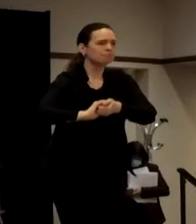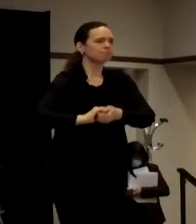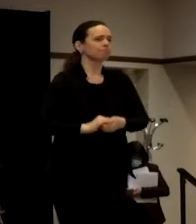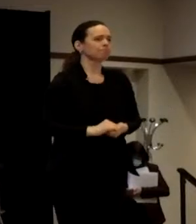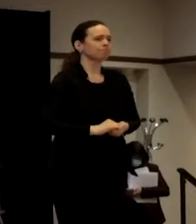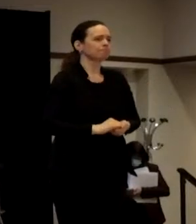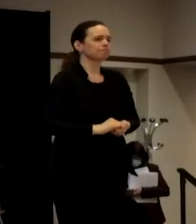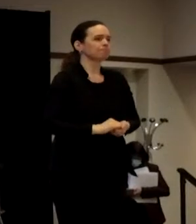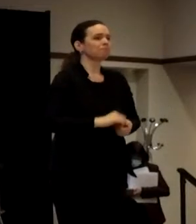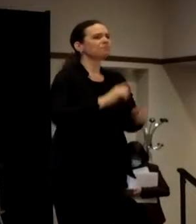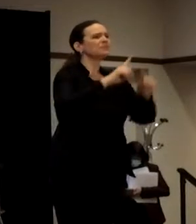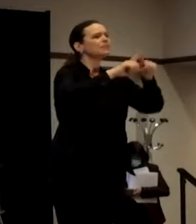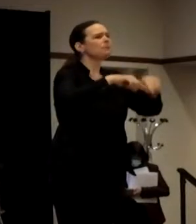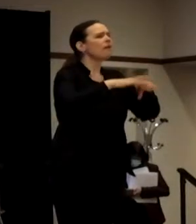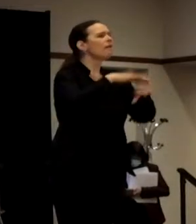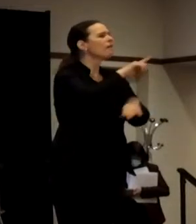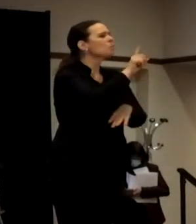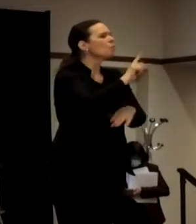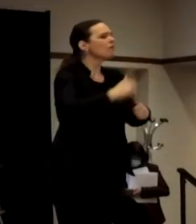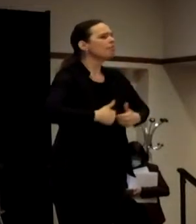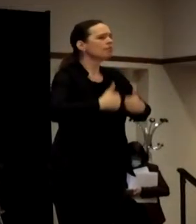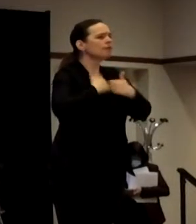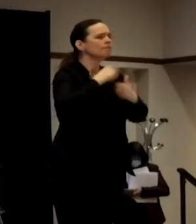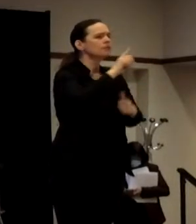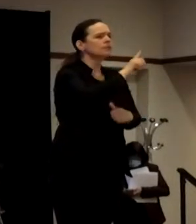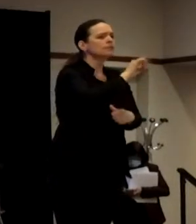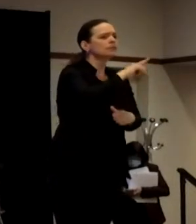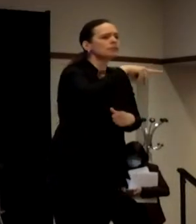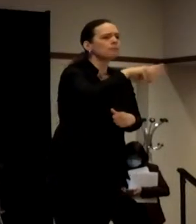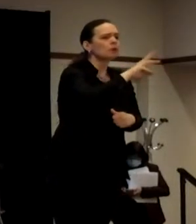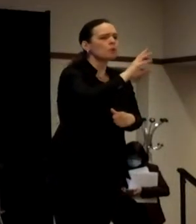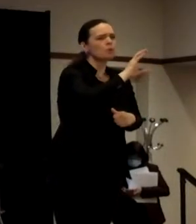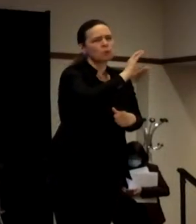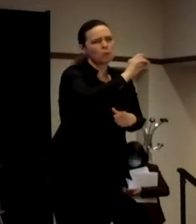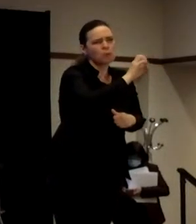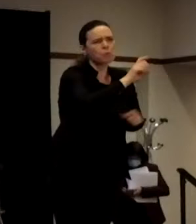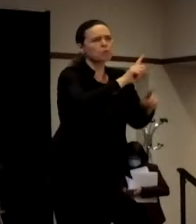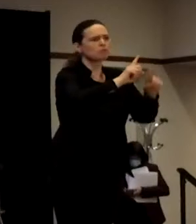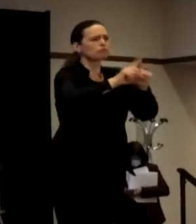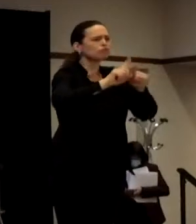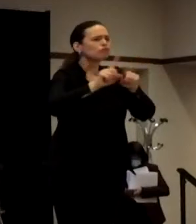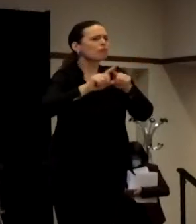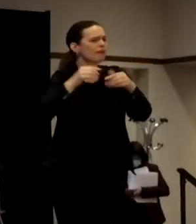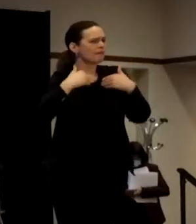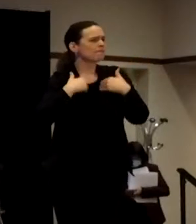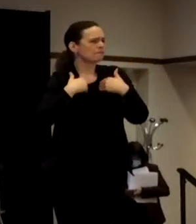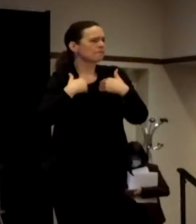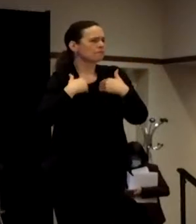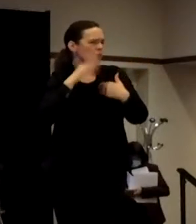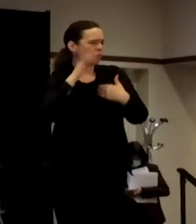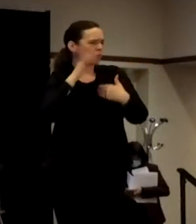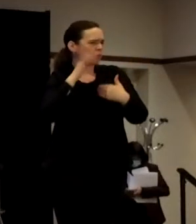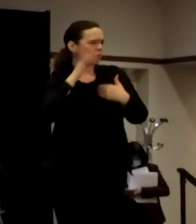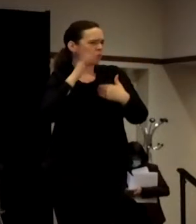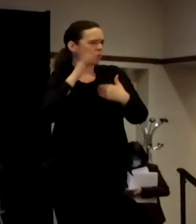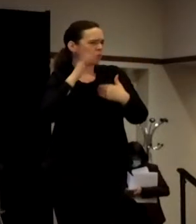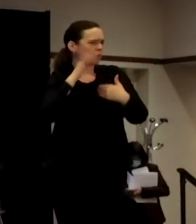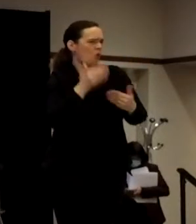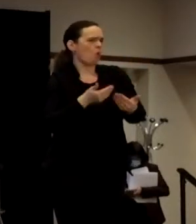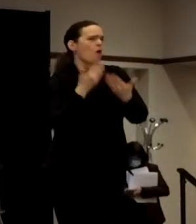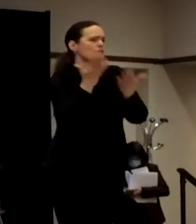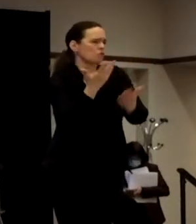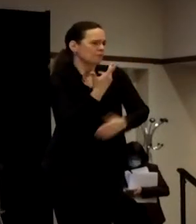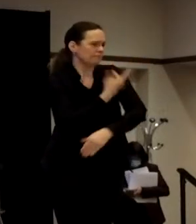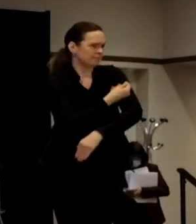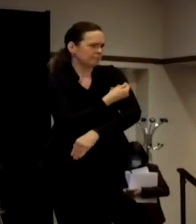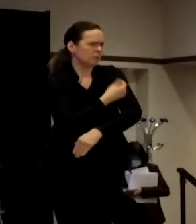we need to go target some rural communities, we will. And so we're tracking this to make sure that